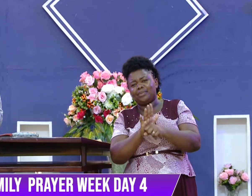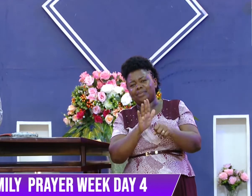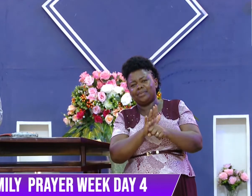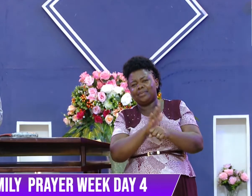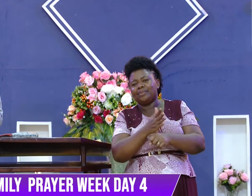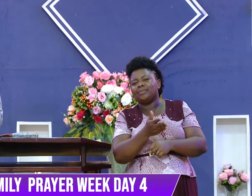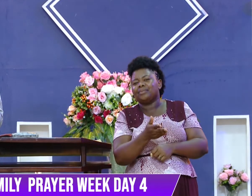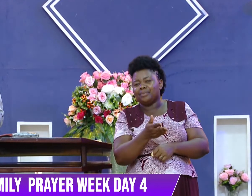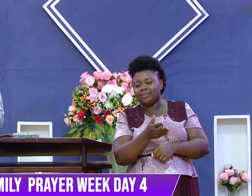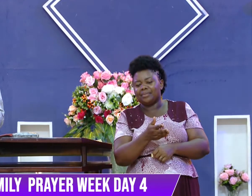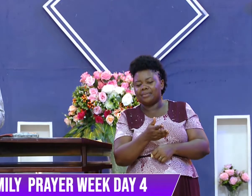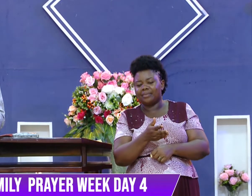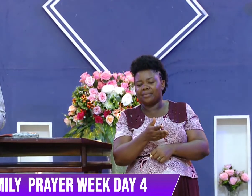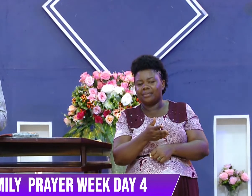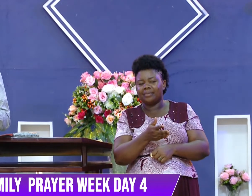my